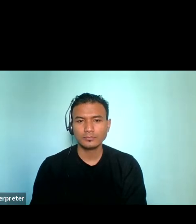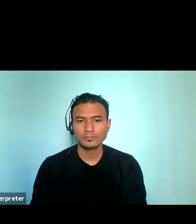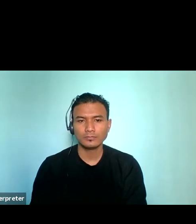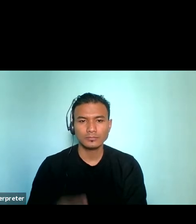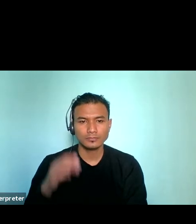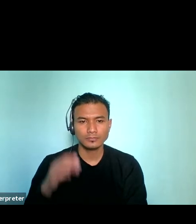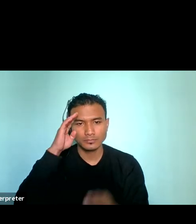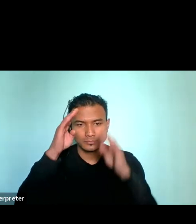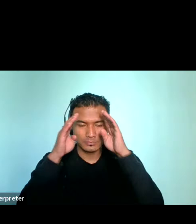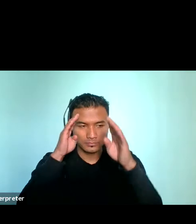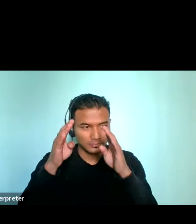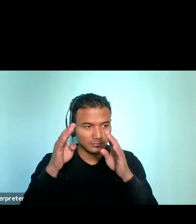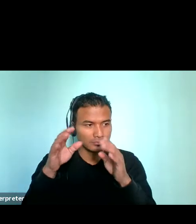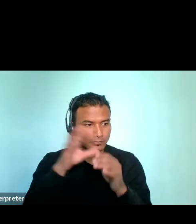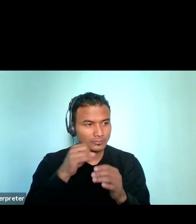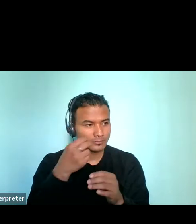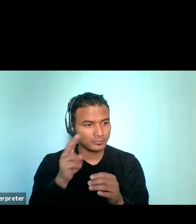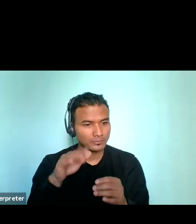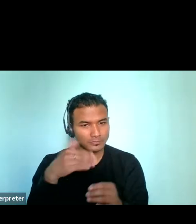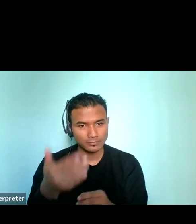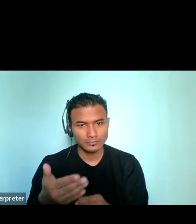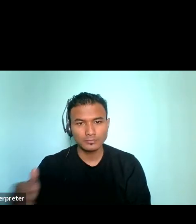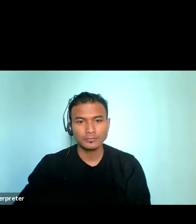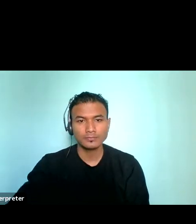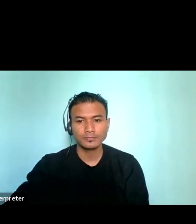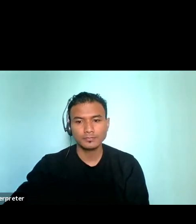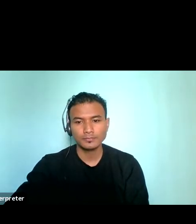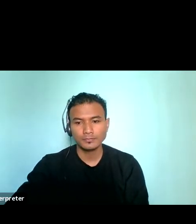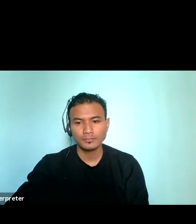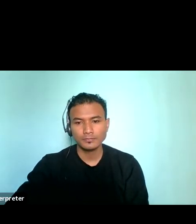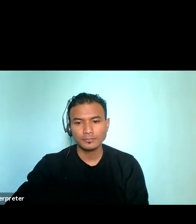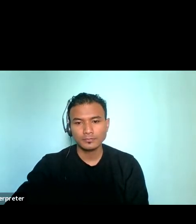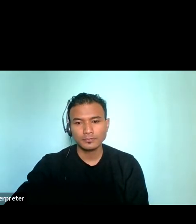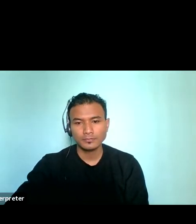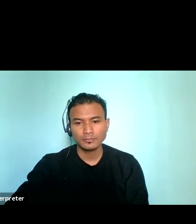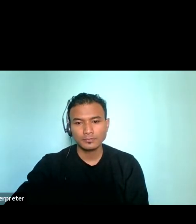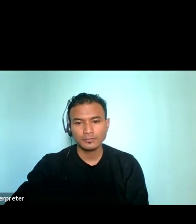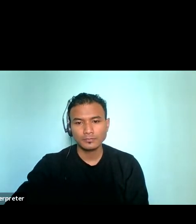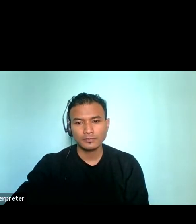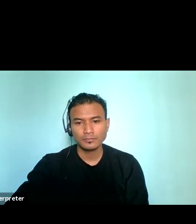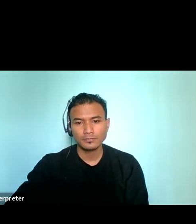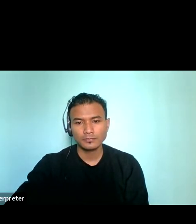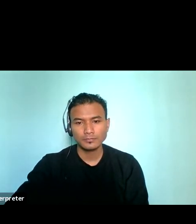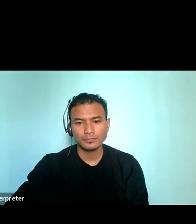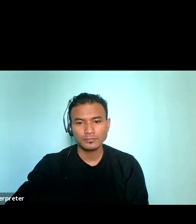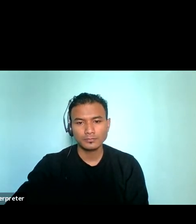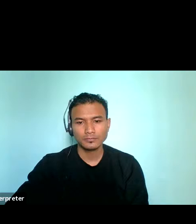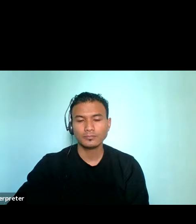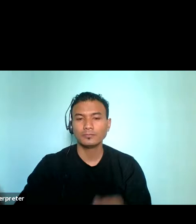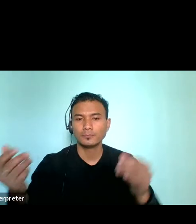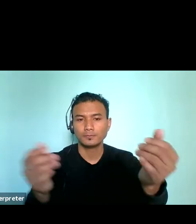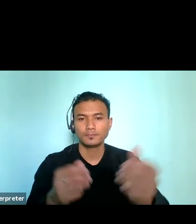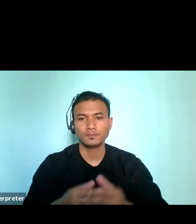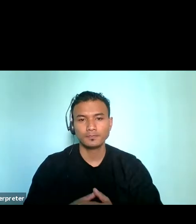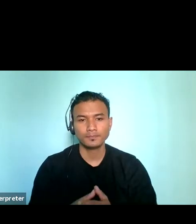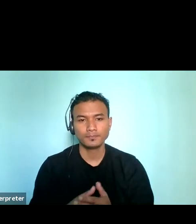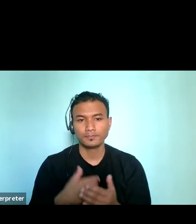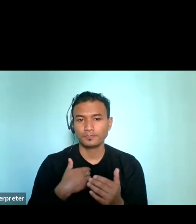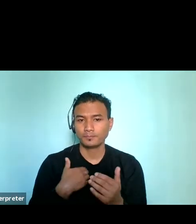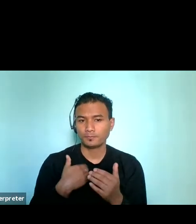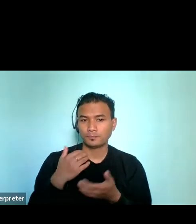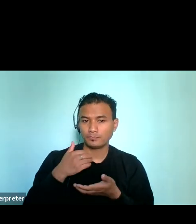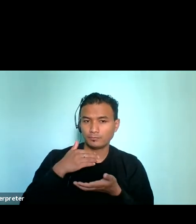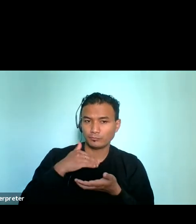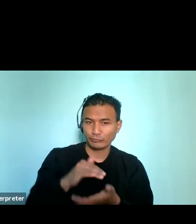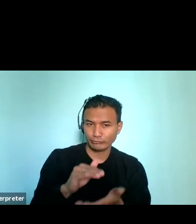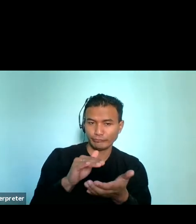Assalamualaikum warahmatullahi wabarakatuh. Saya Leila Sari, lahir dan besar di Serikat Petani